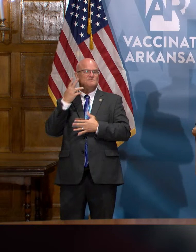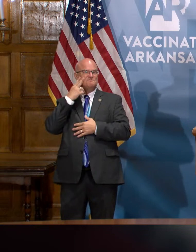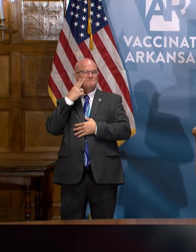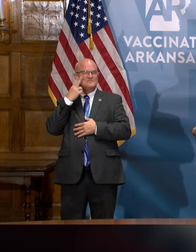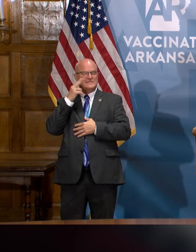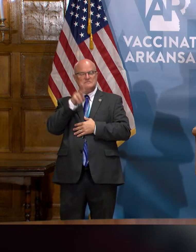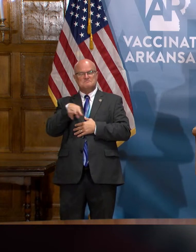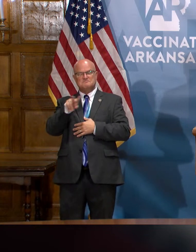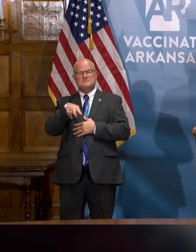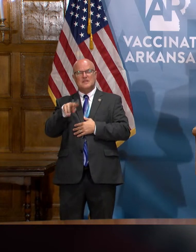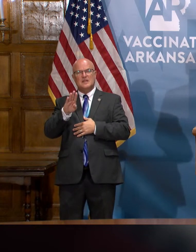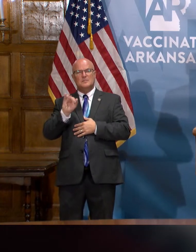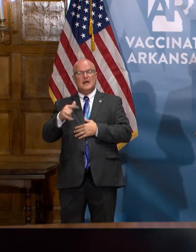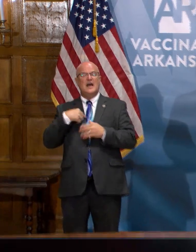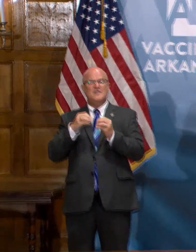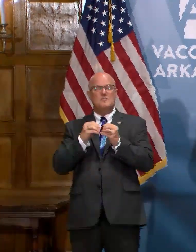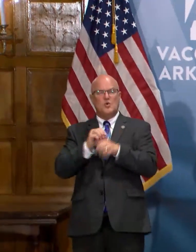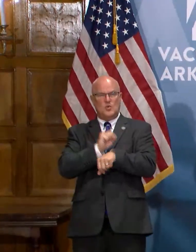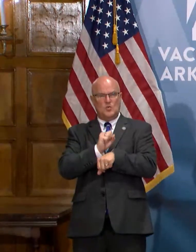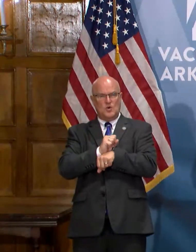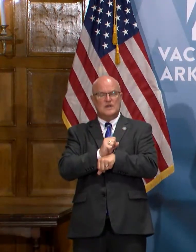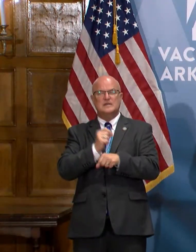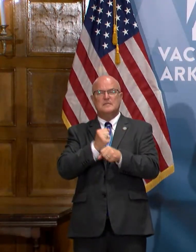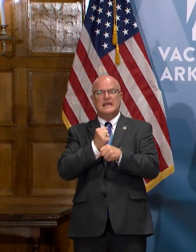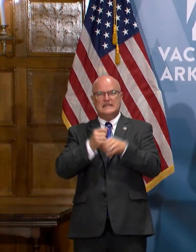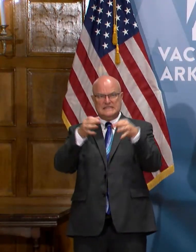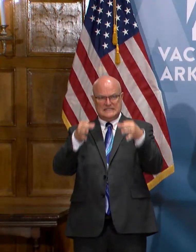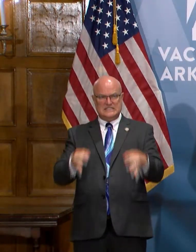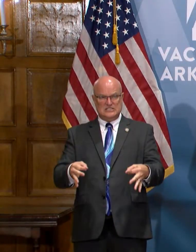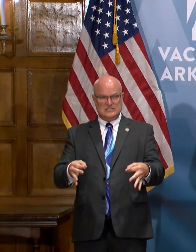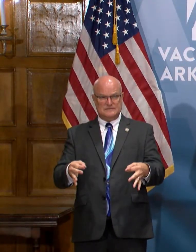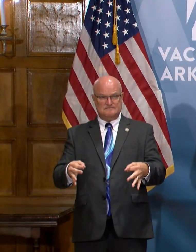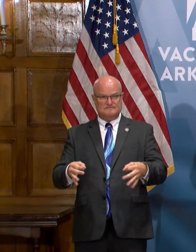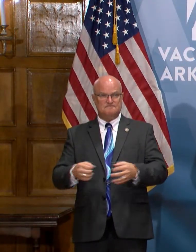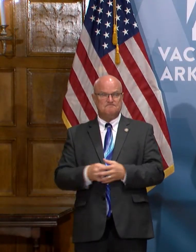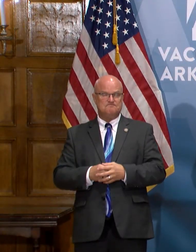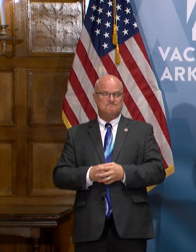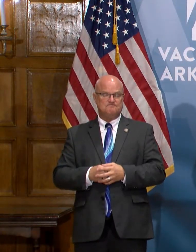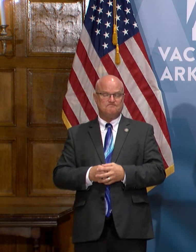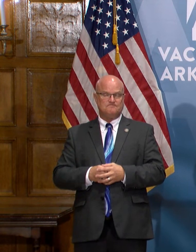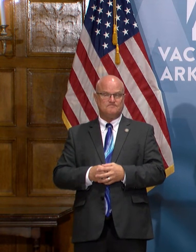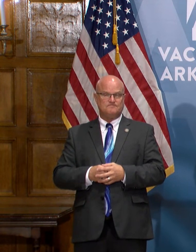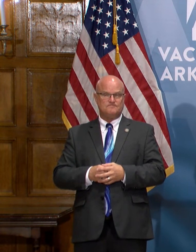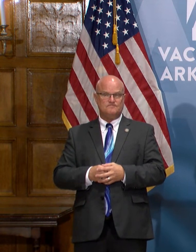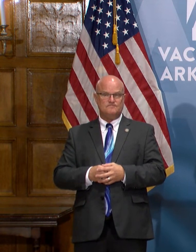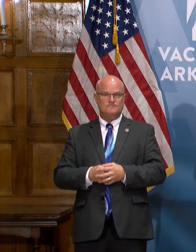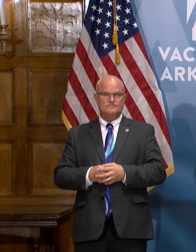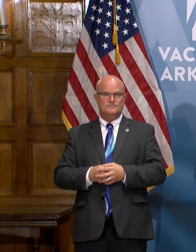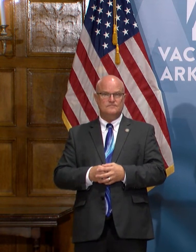and see. I've got some more work to do to make that decision. Are